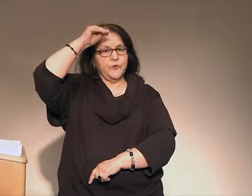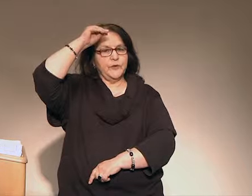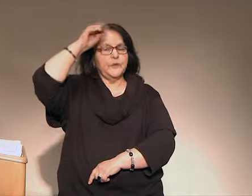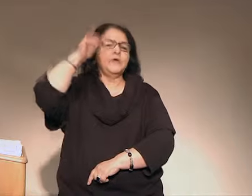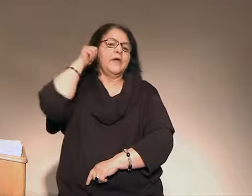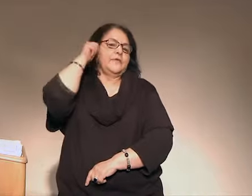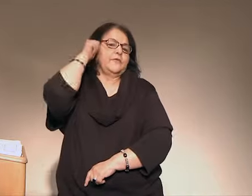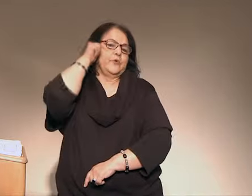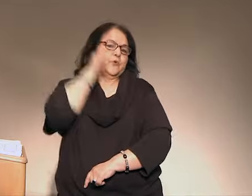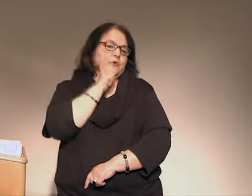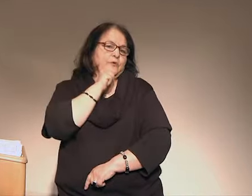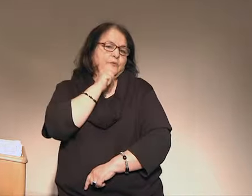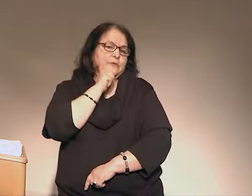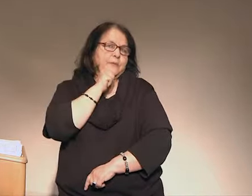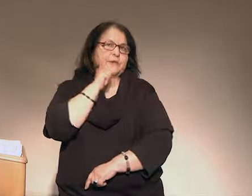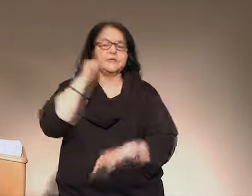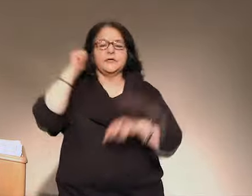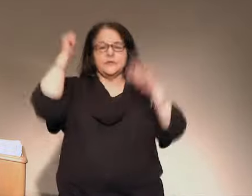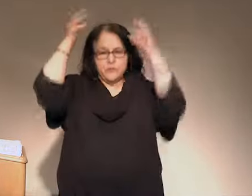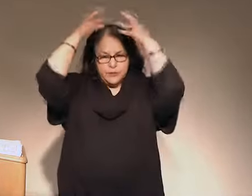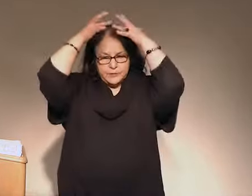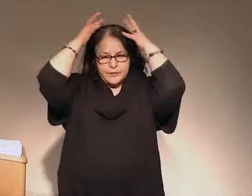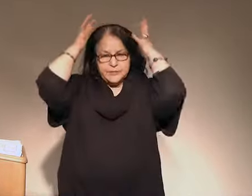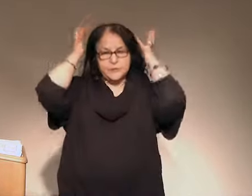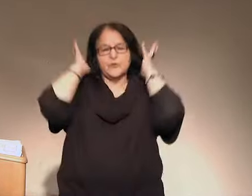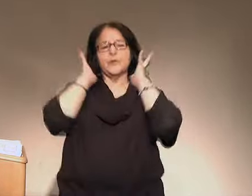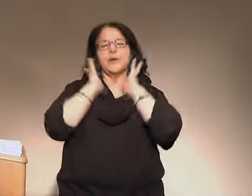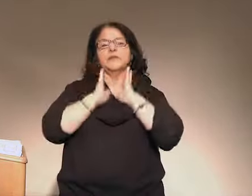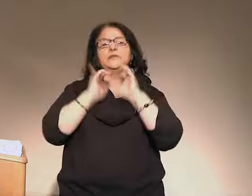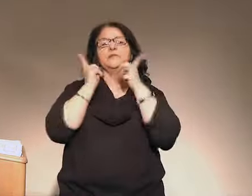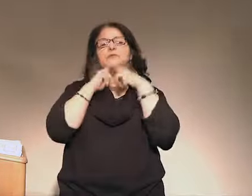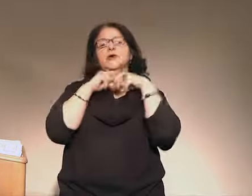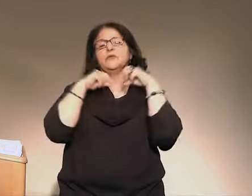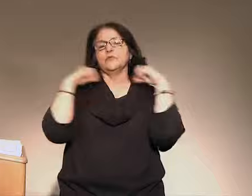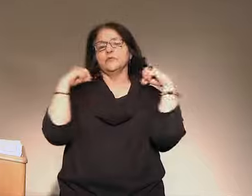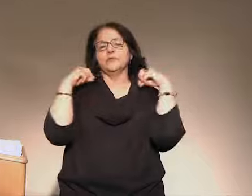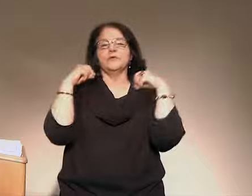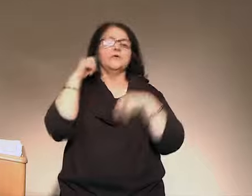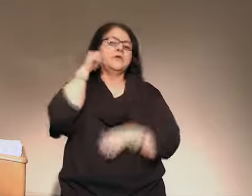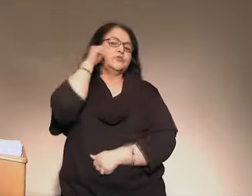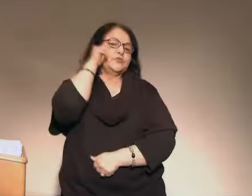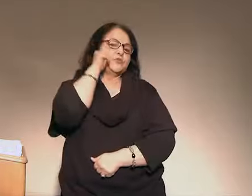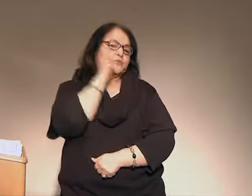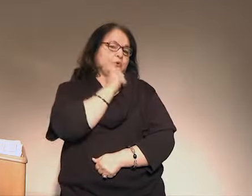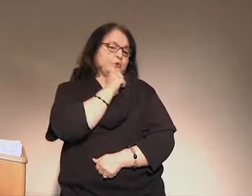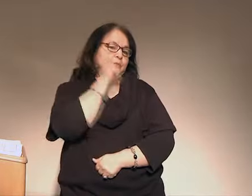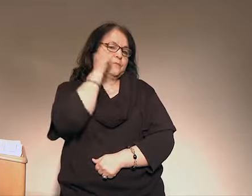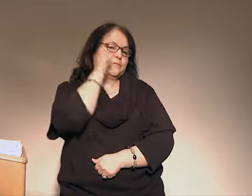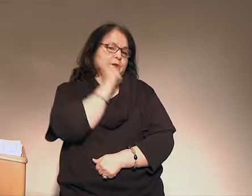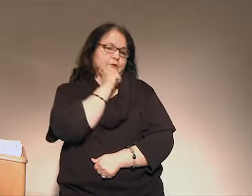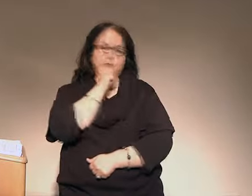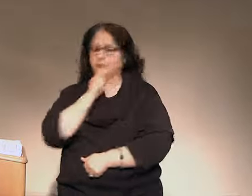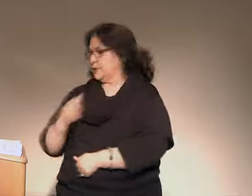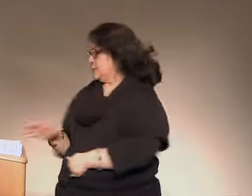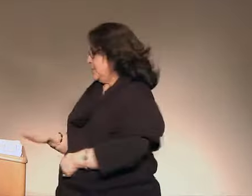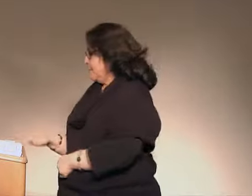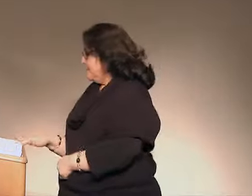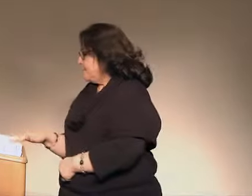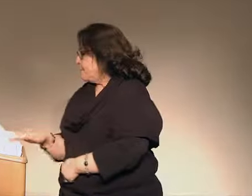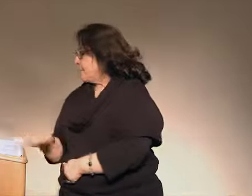boy. And then the girl, imagine again in the old days they wore a bonnet and they would tie the ribbon here. So this would be girl right here on the right side if